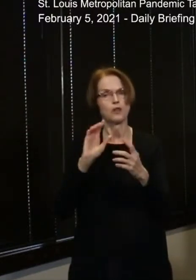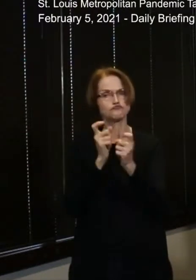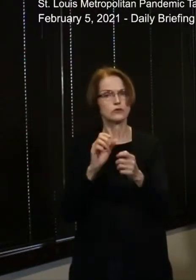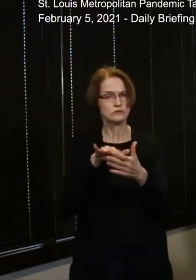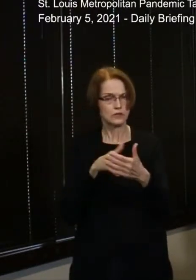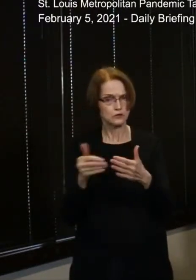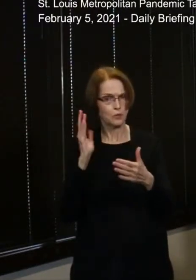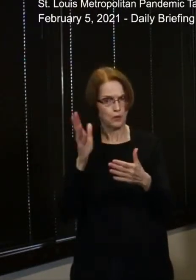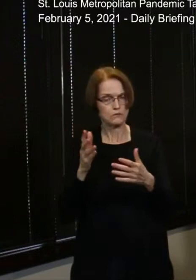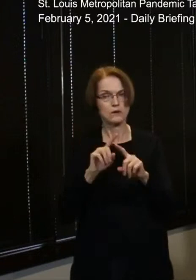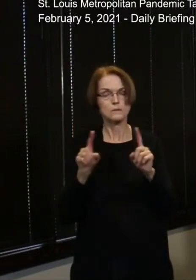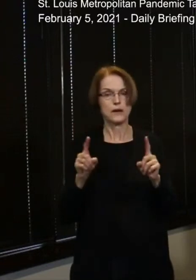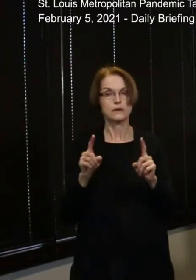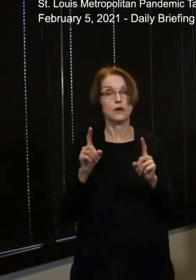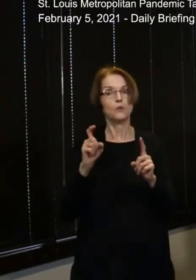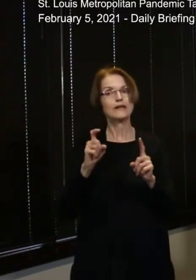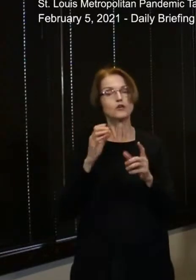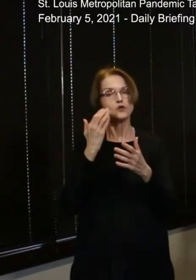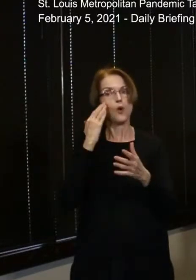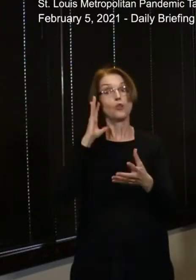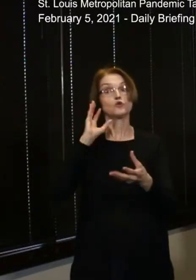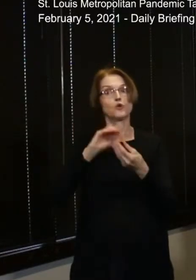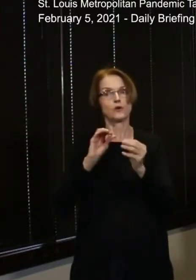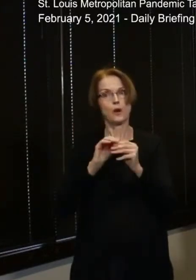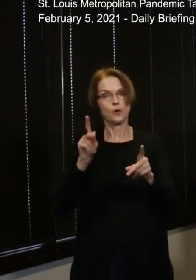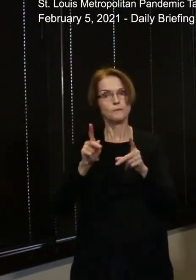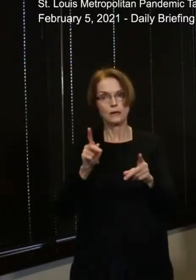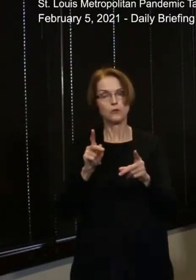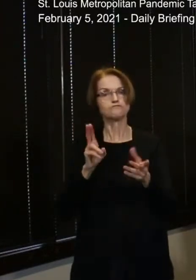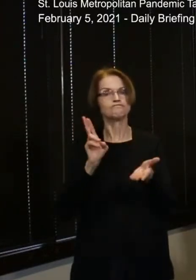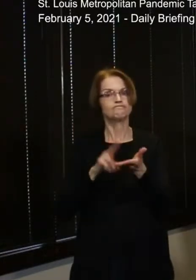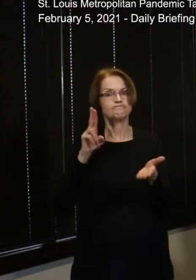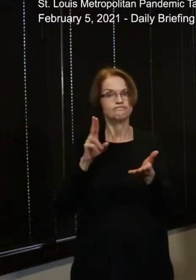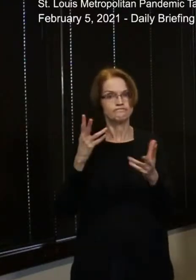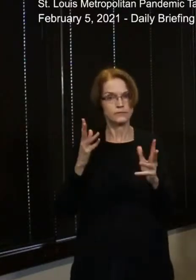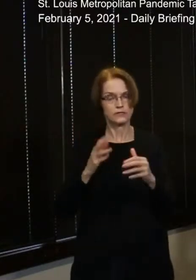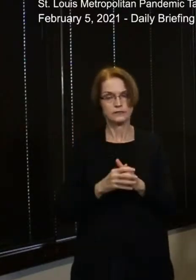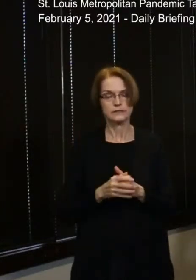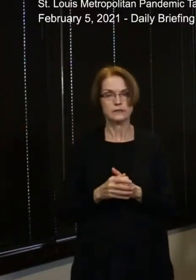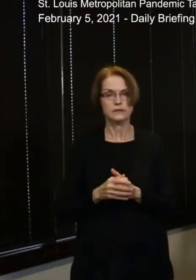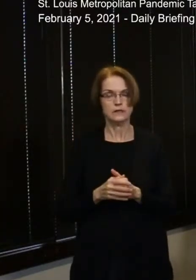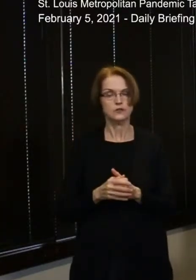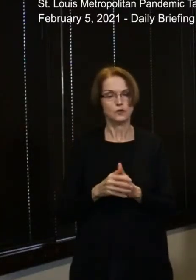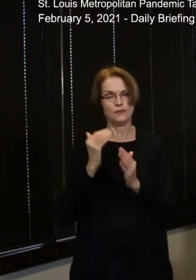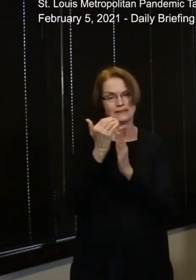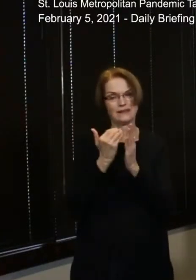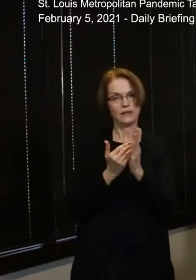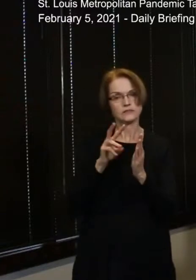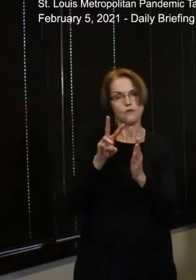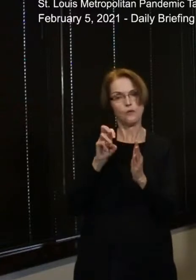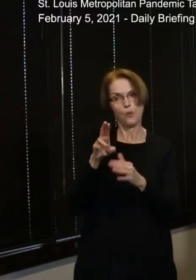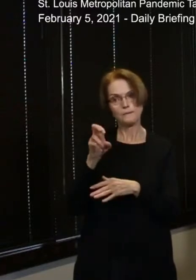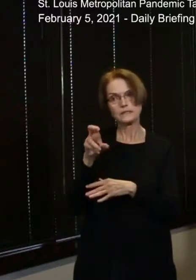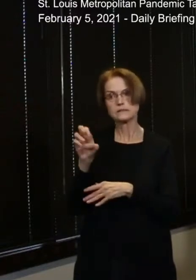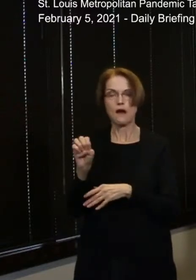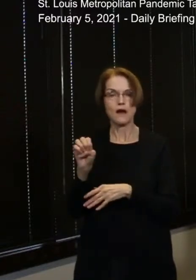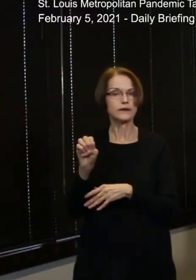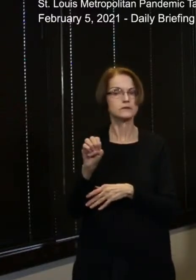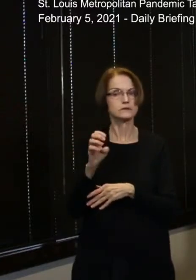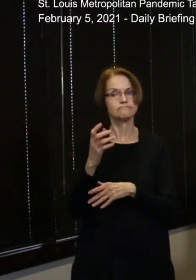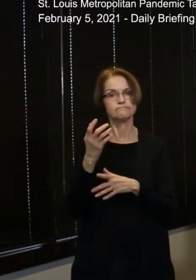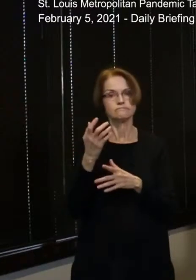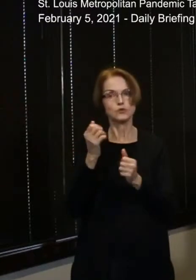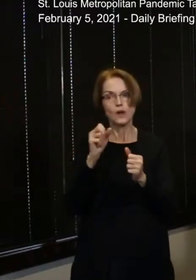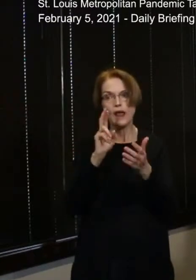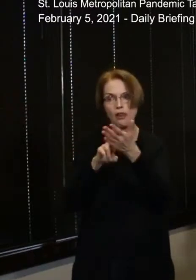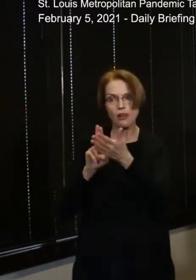important for us to know what that total number is. And so what we've done here is listed our websites, and they can be found on our Facebook page as